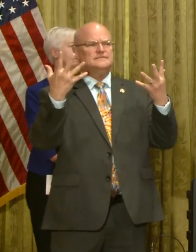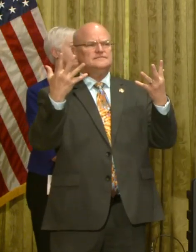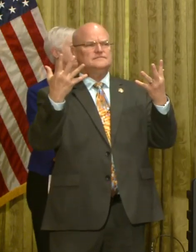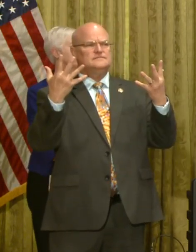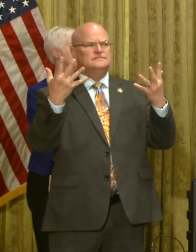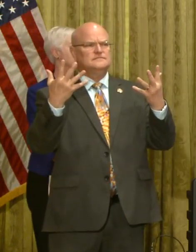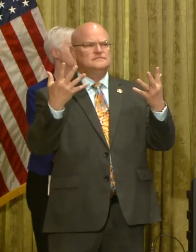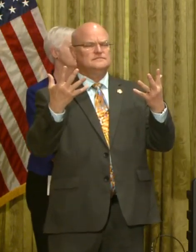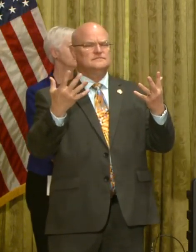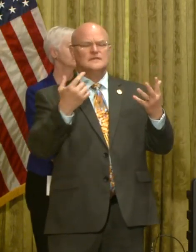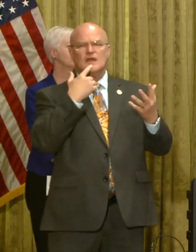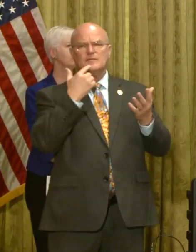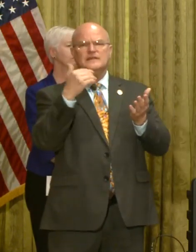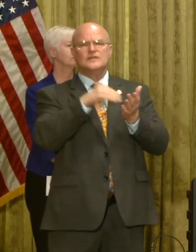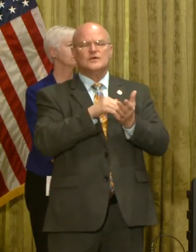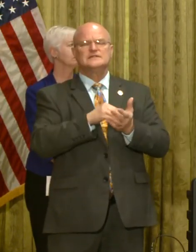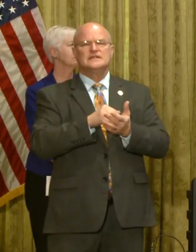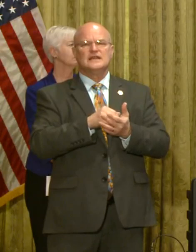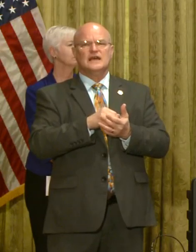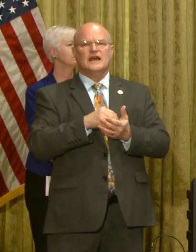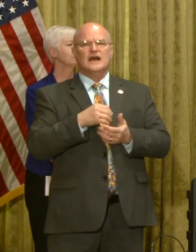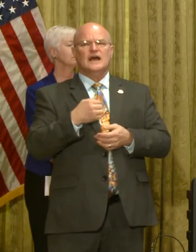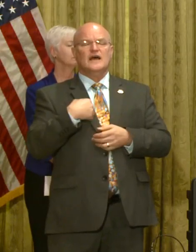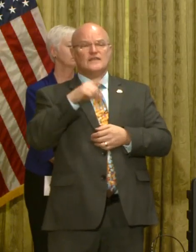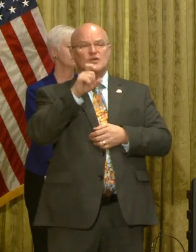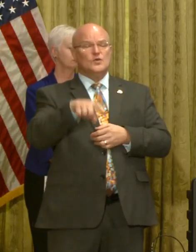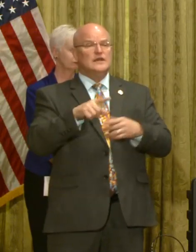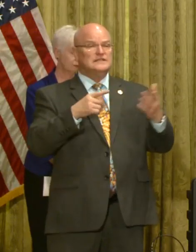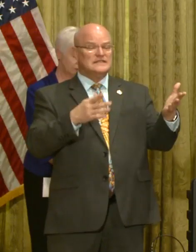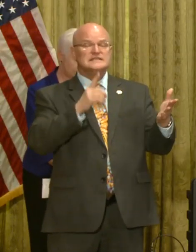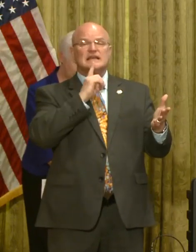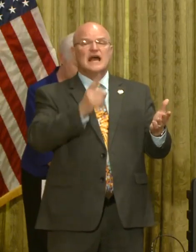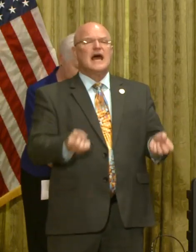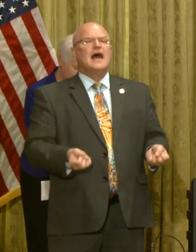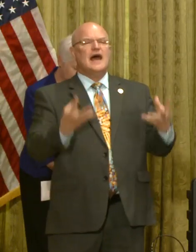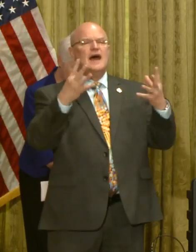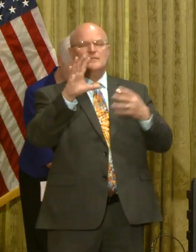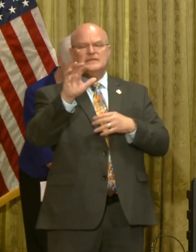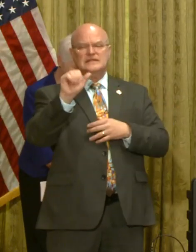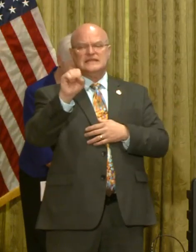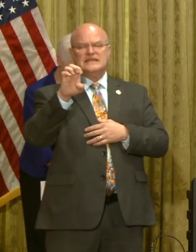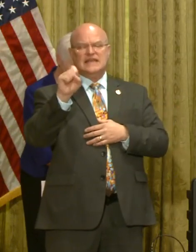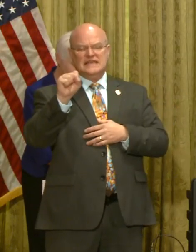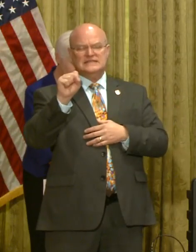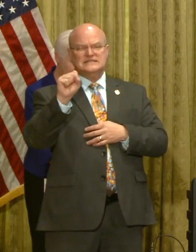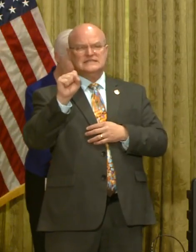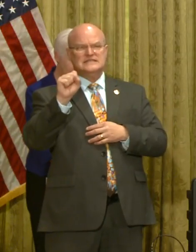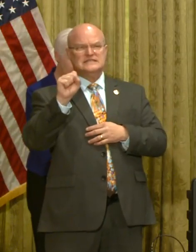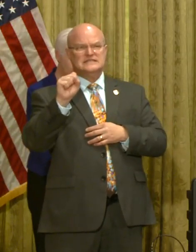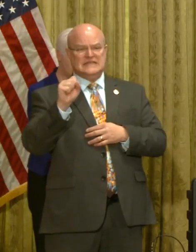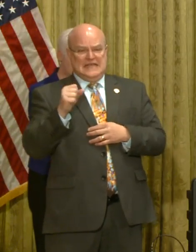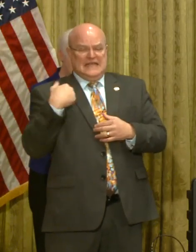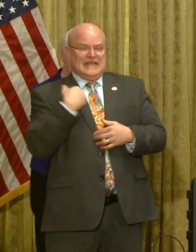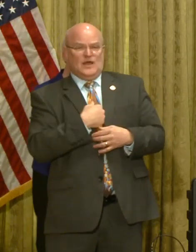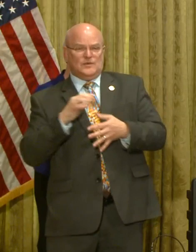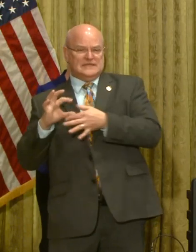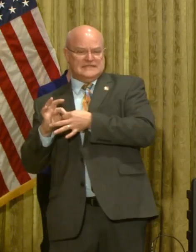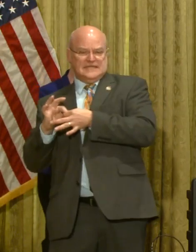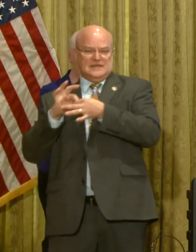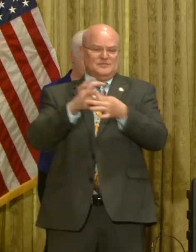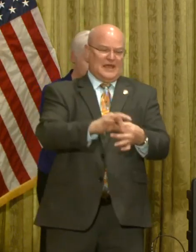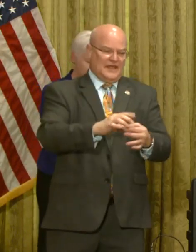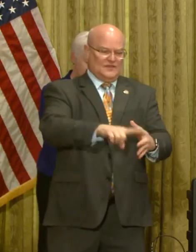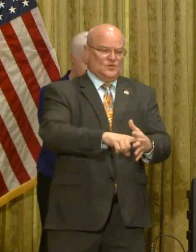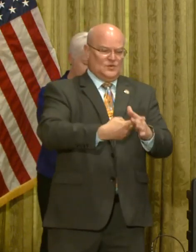And I want to repeat the question. I was coming up here, but the question is how many cases can we link to